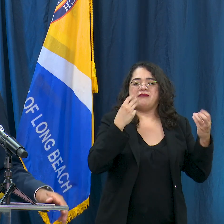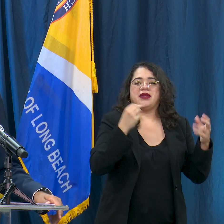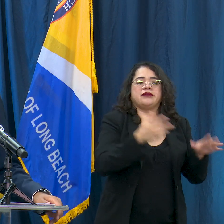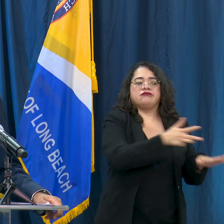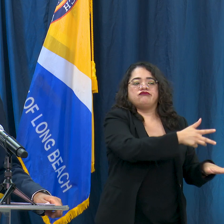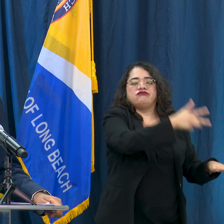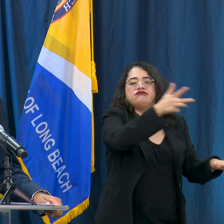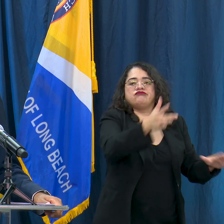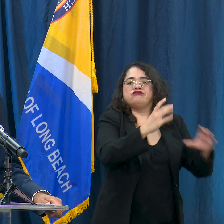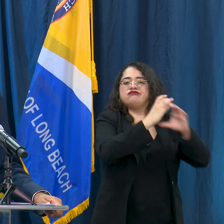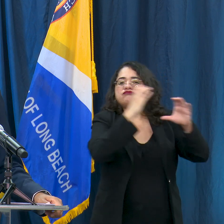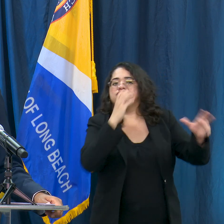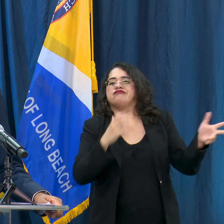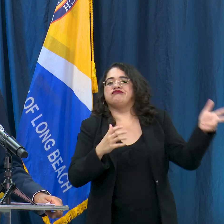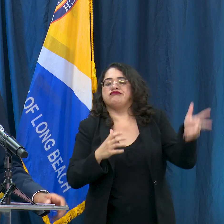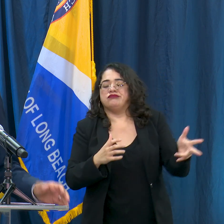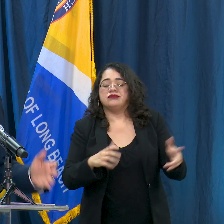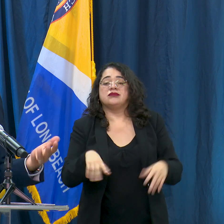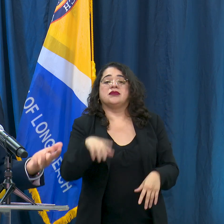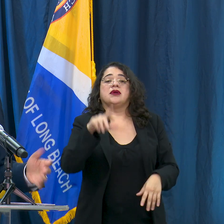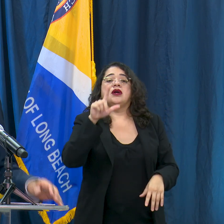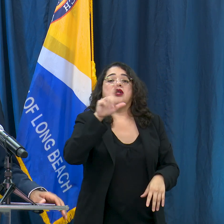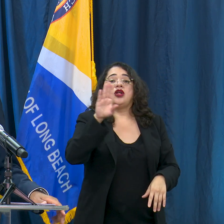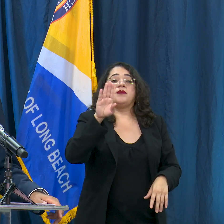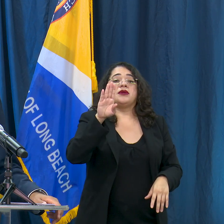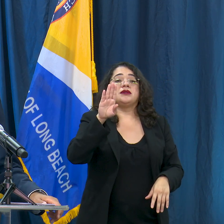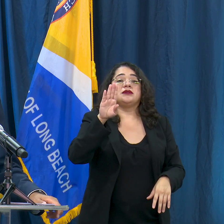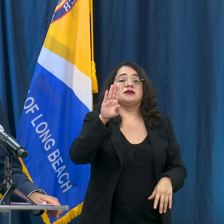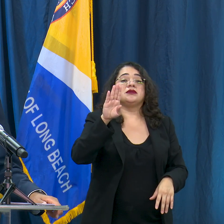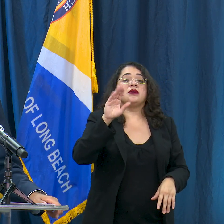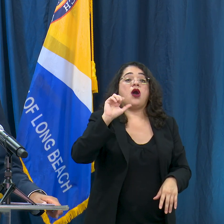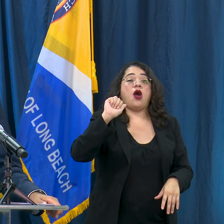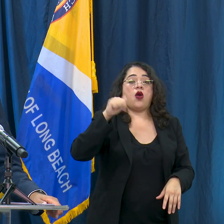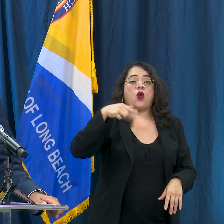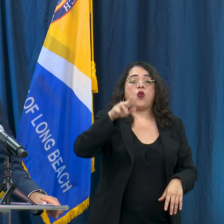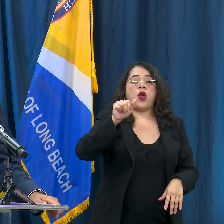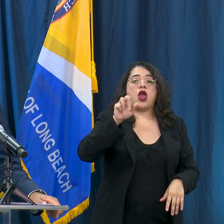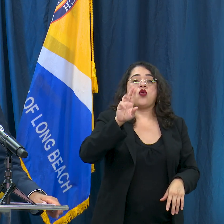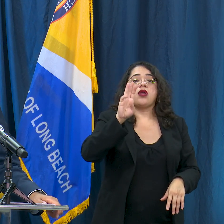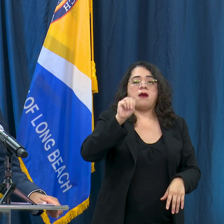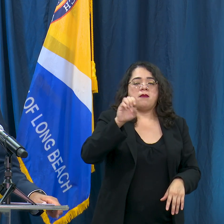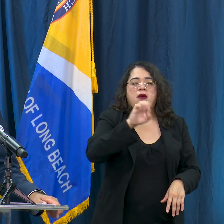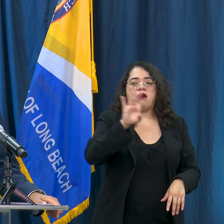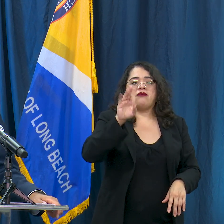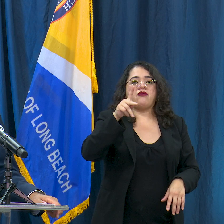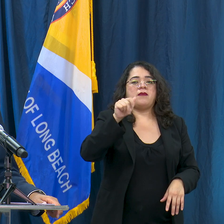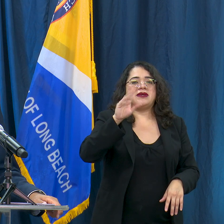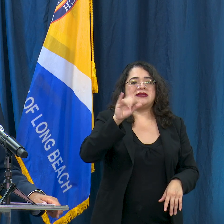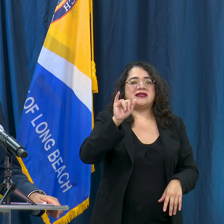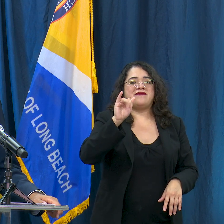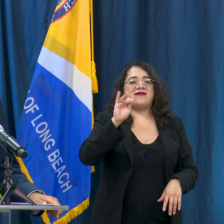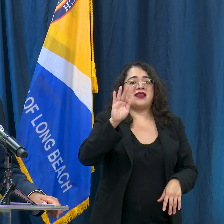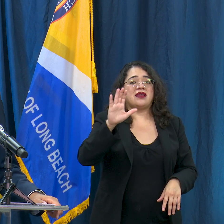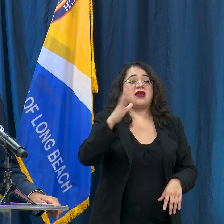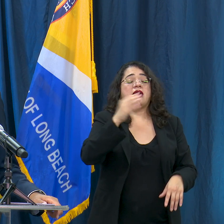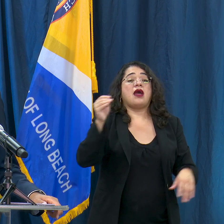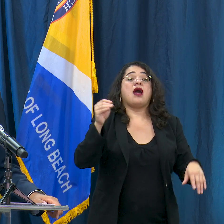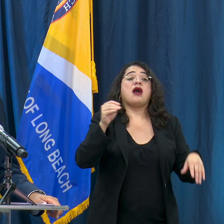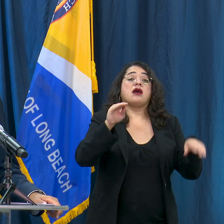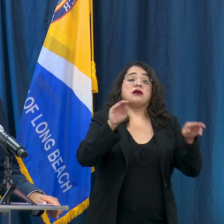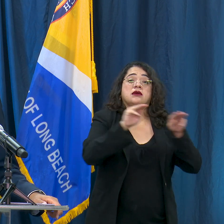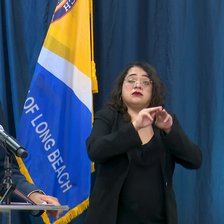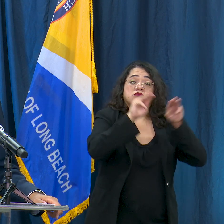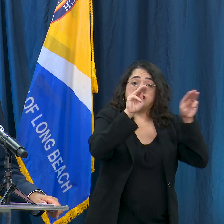own aquarium of the Pacific and our museums and galleries in Long Beach can also begin to reopen this weekend. And